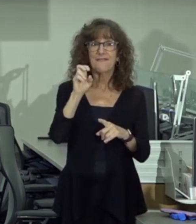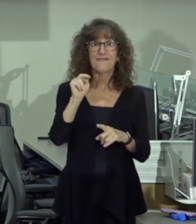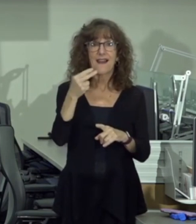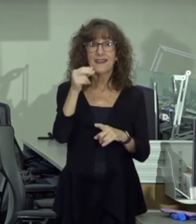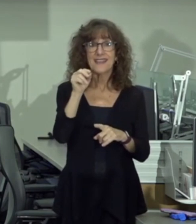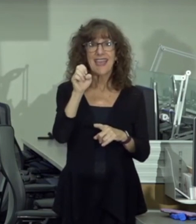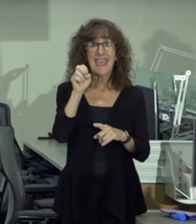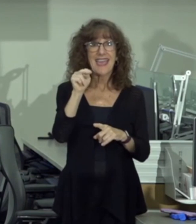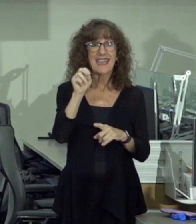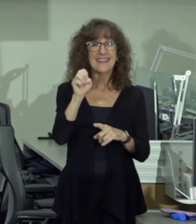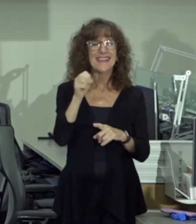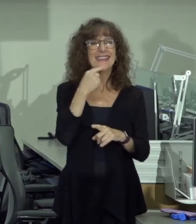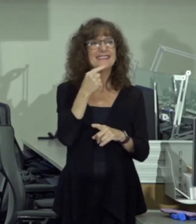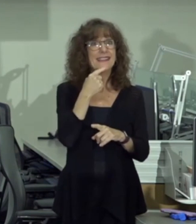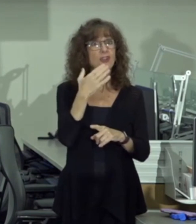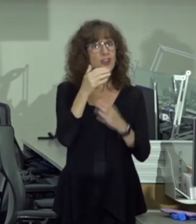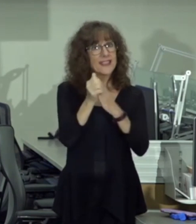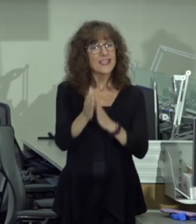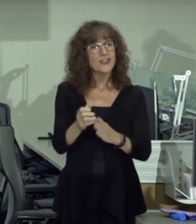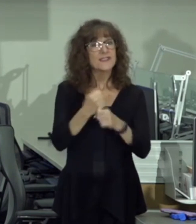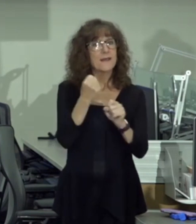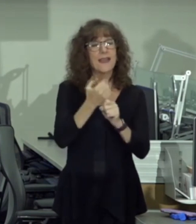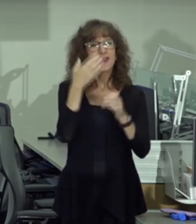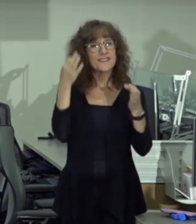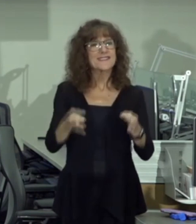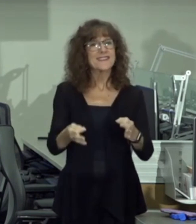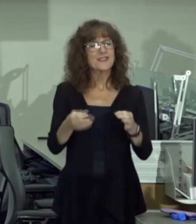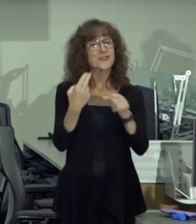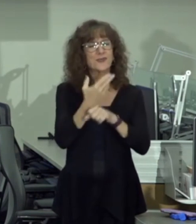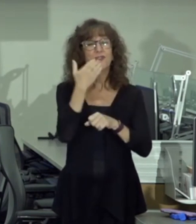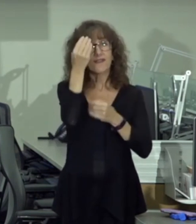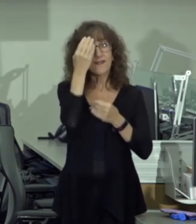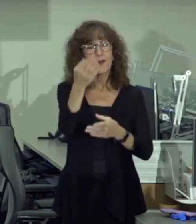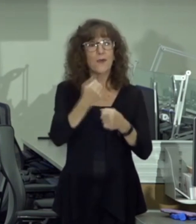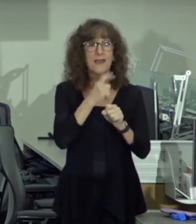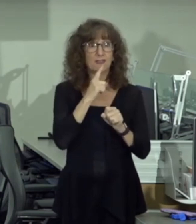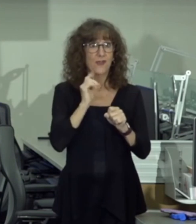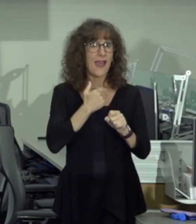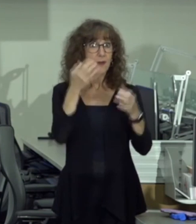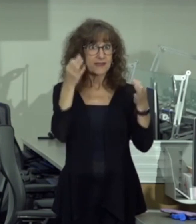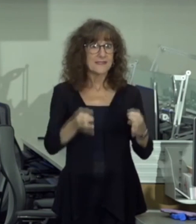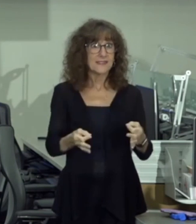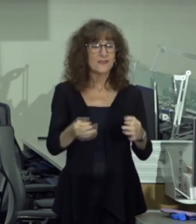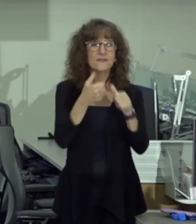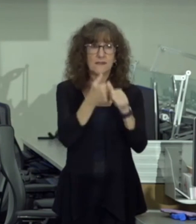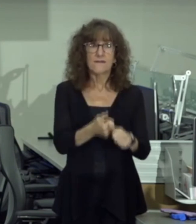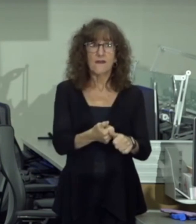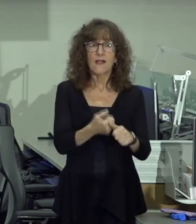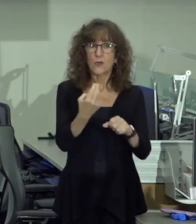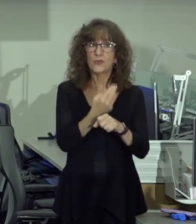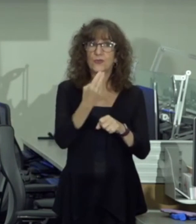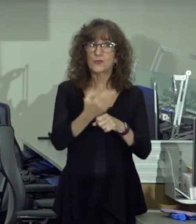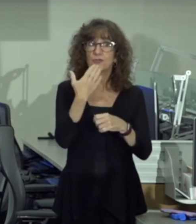when he said that good leaders really make good decisions based on good information. We'll make sure that the decisions we make are based on good information,